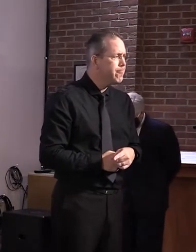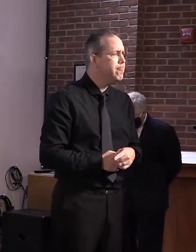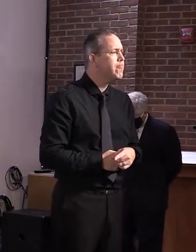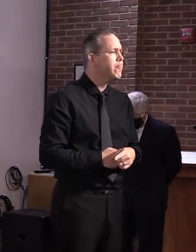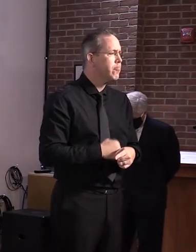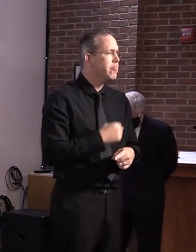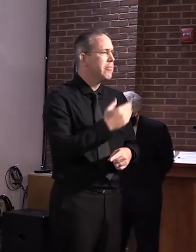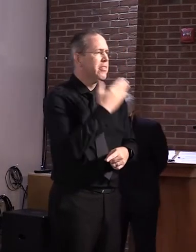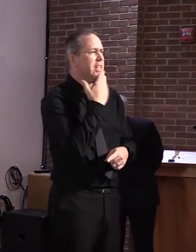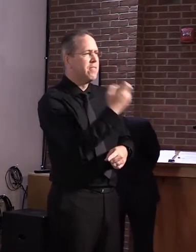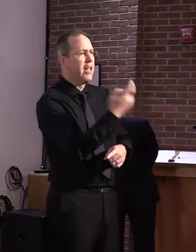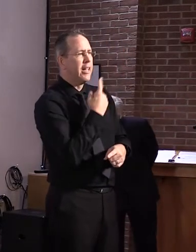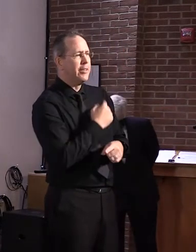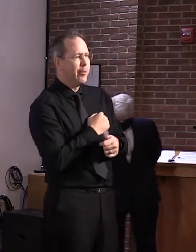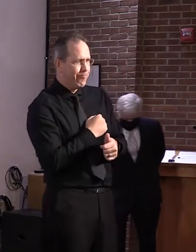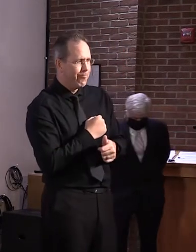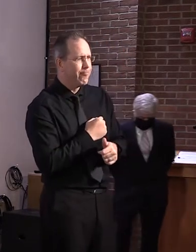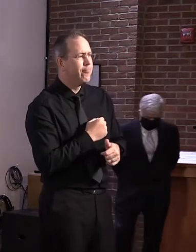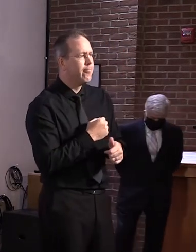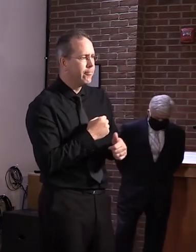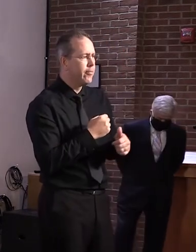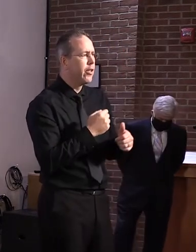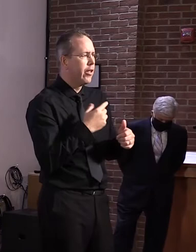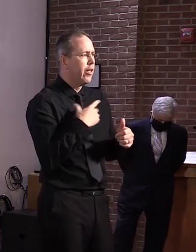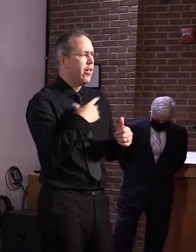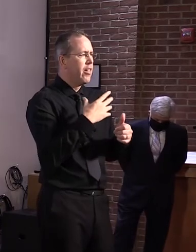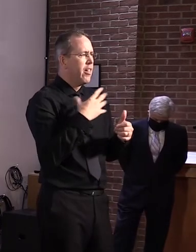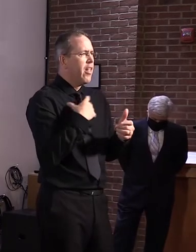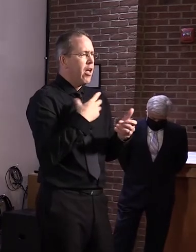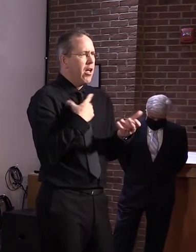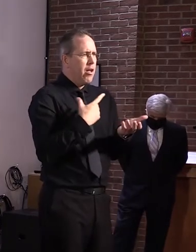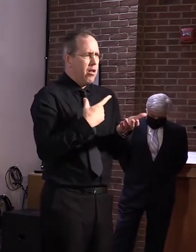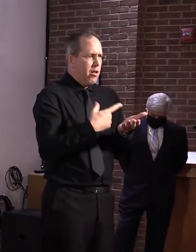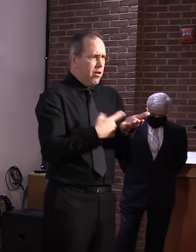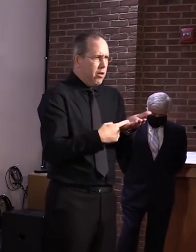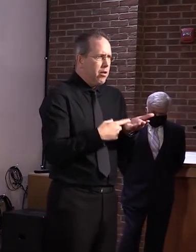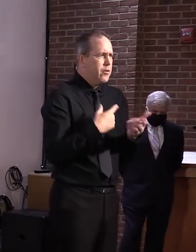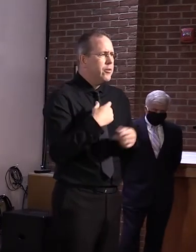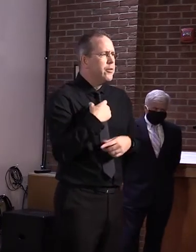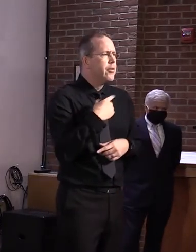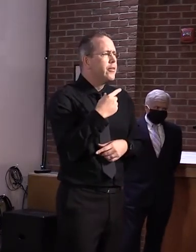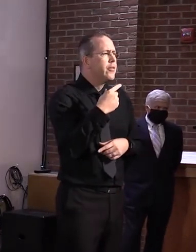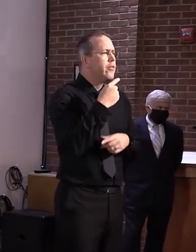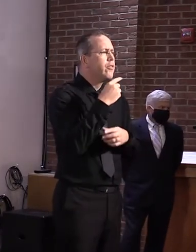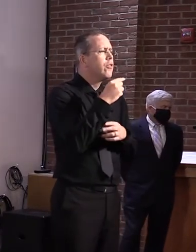the gold, the green and gold promise. It's on the website now,